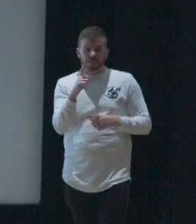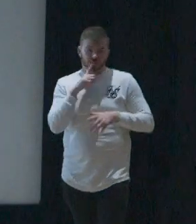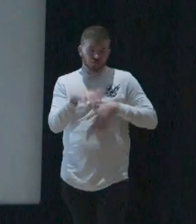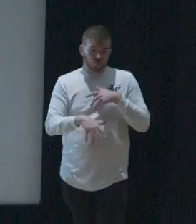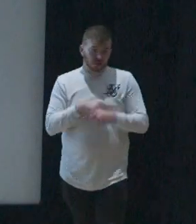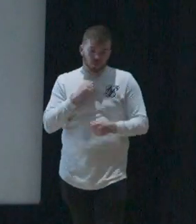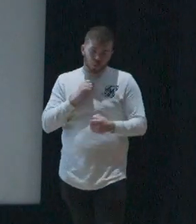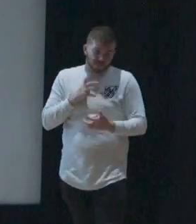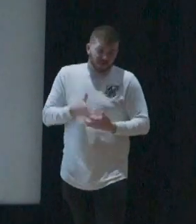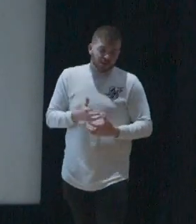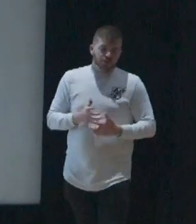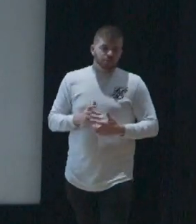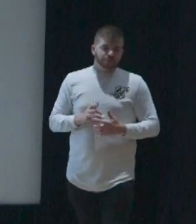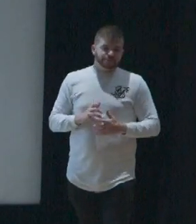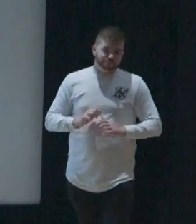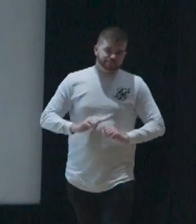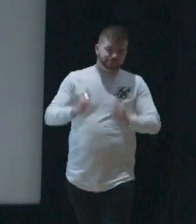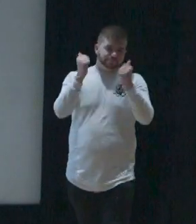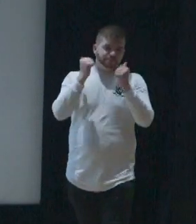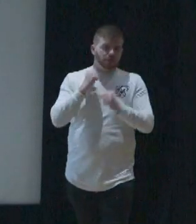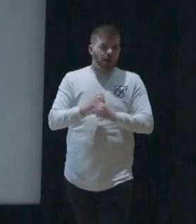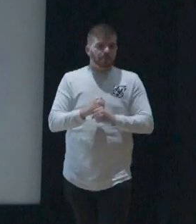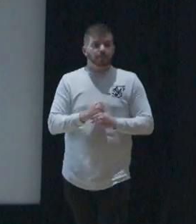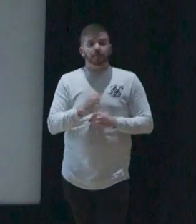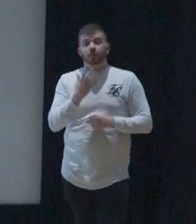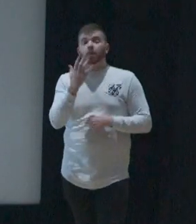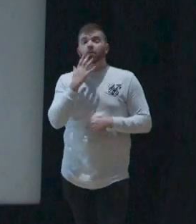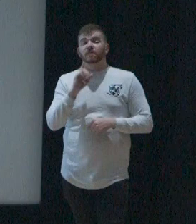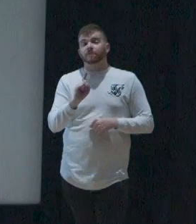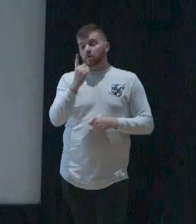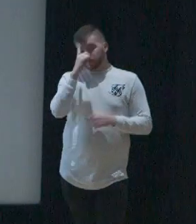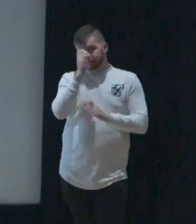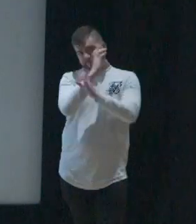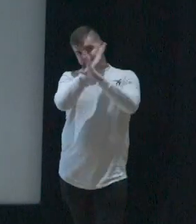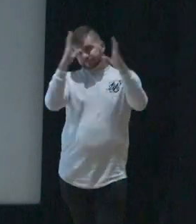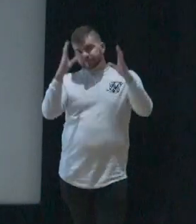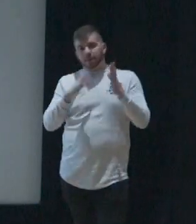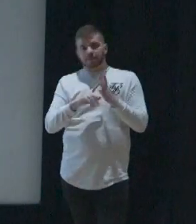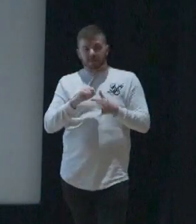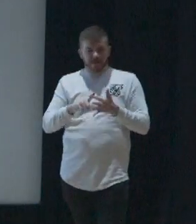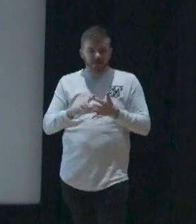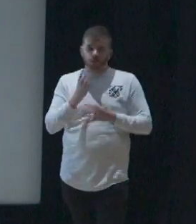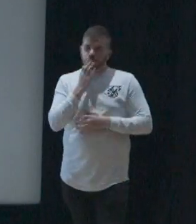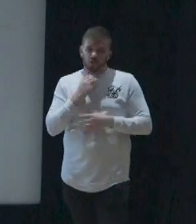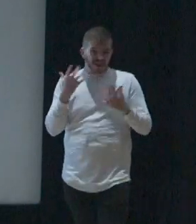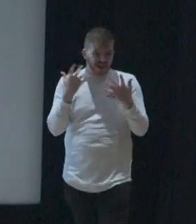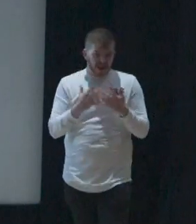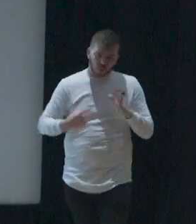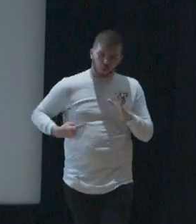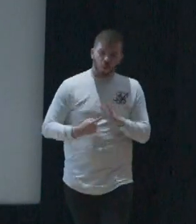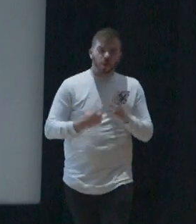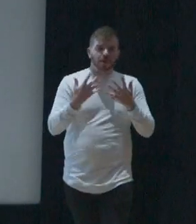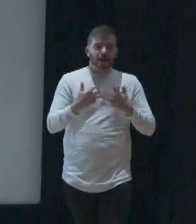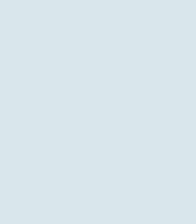bit to fit into the game properly. When we first imagined this maze and how we would use it, we had the idea of our core mechanic